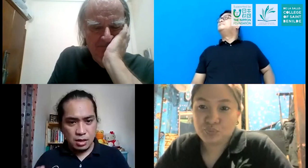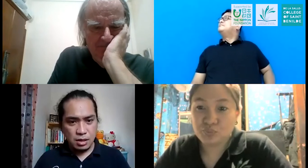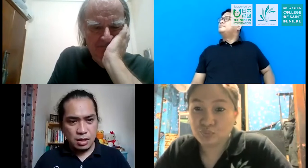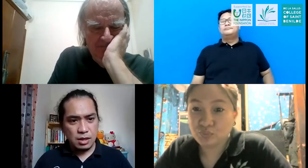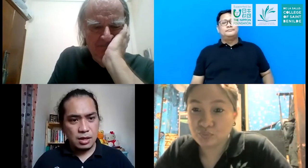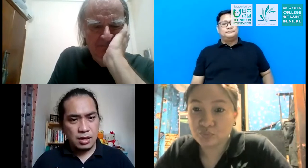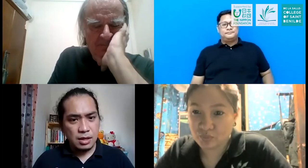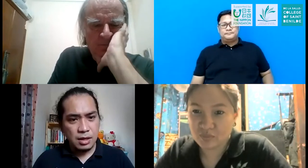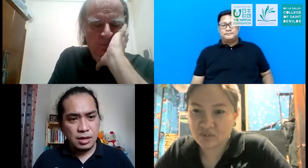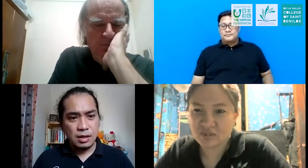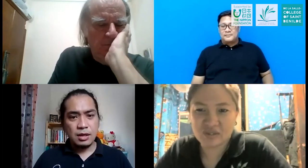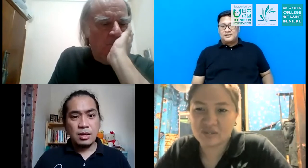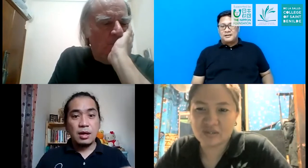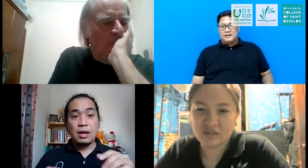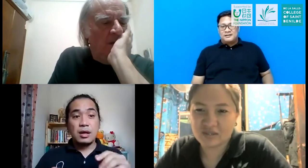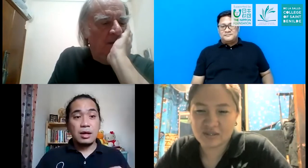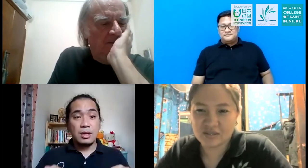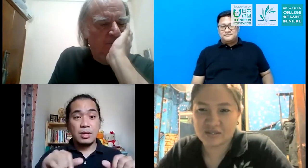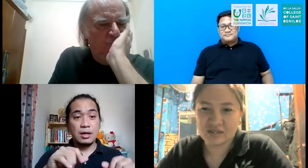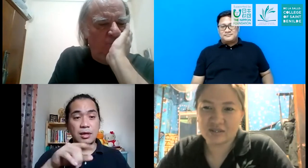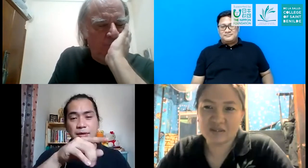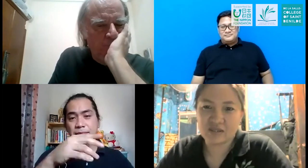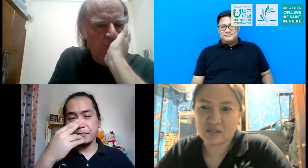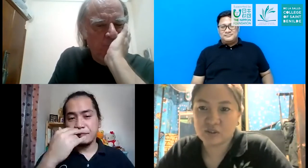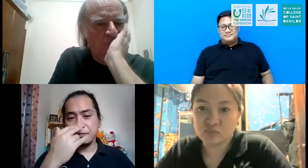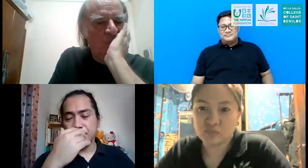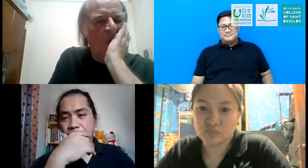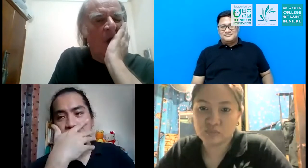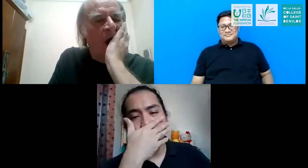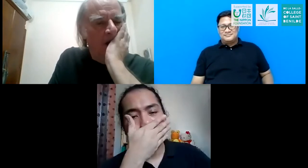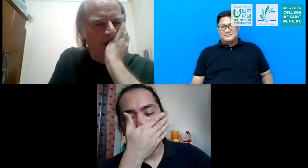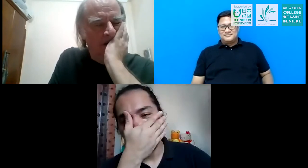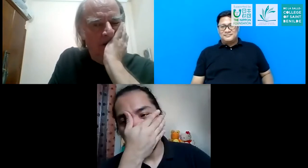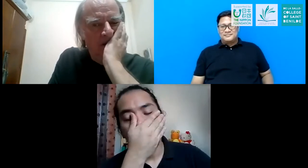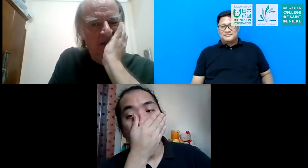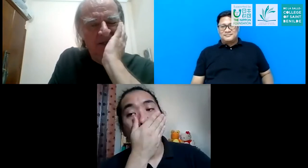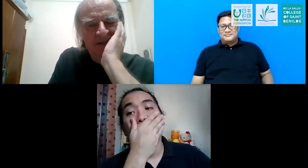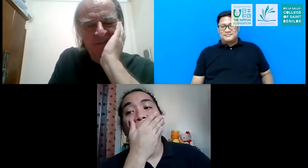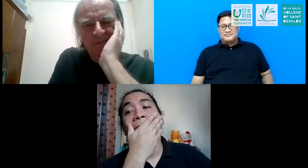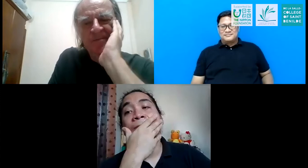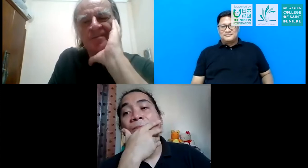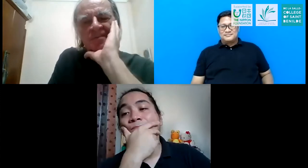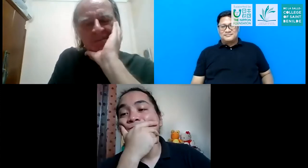and so forth? And who would like to review? So,